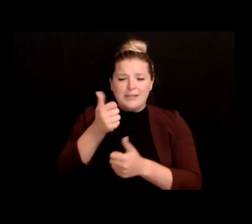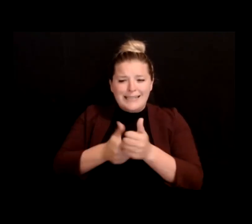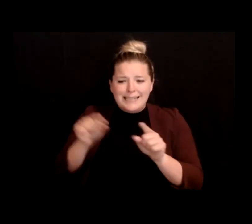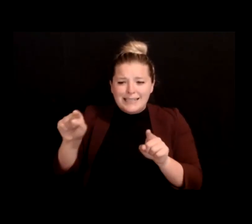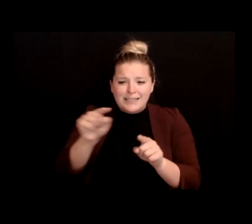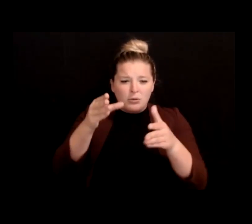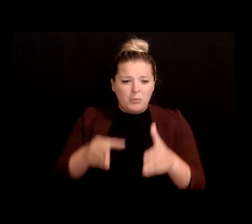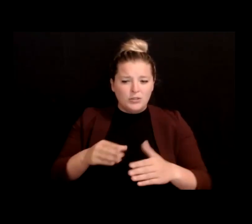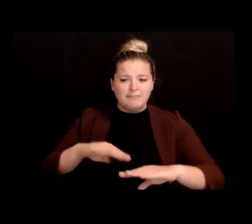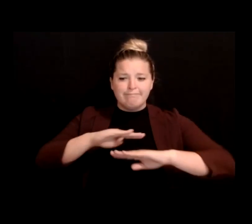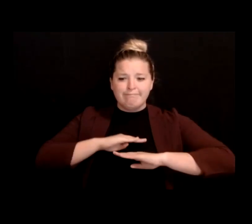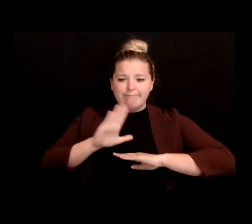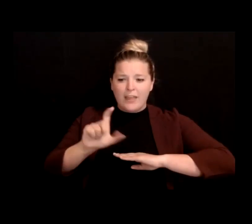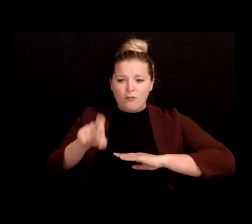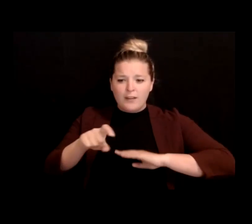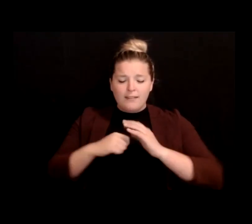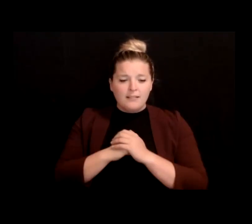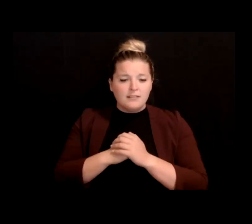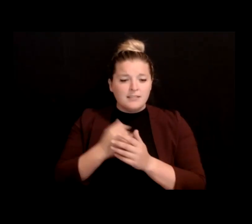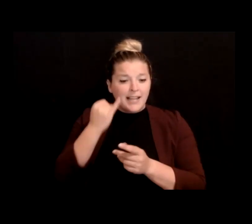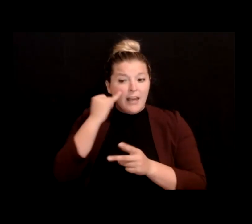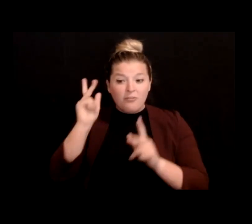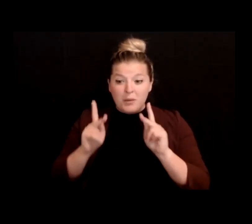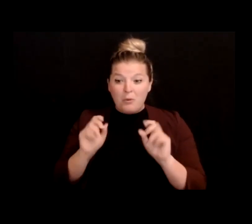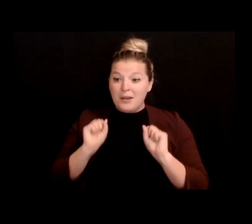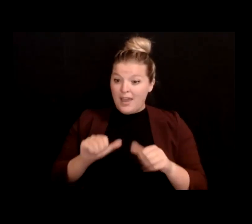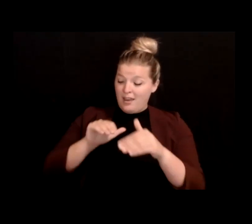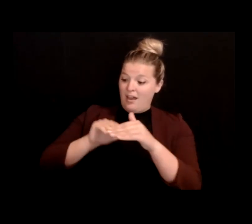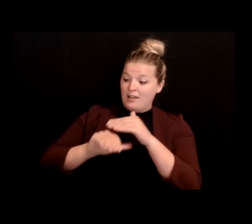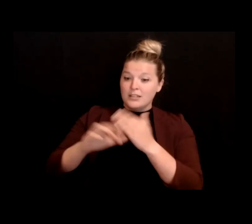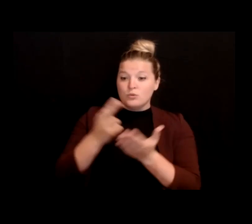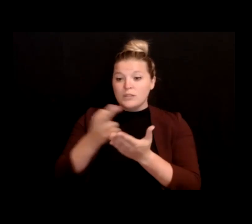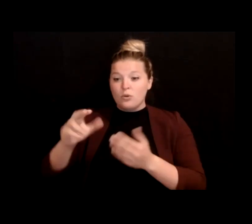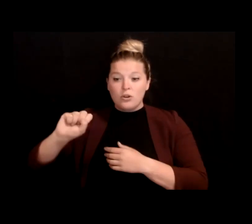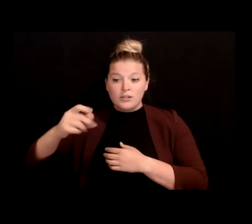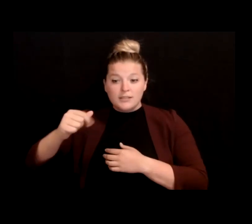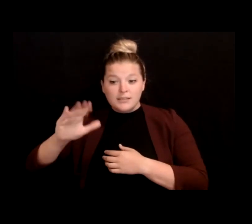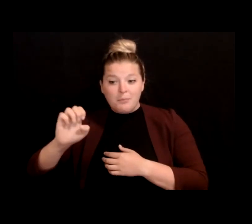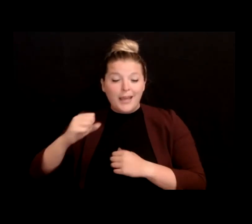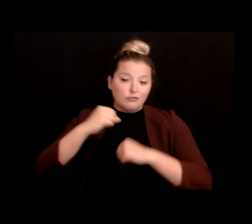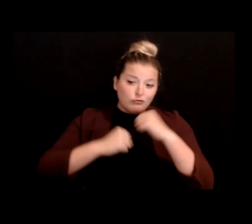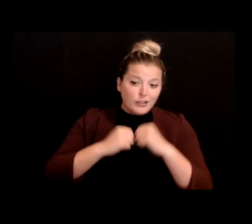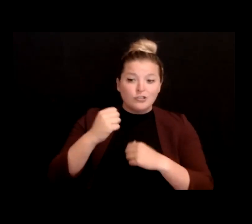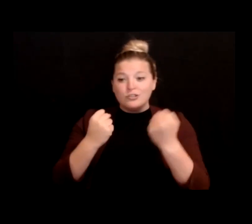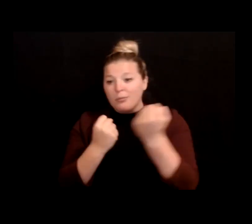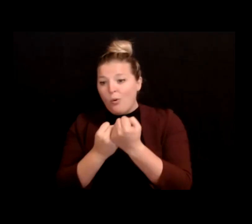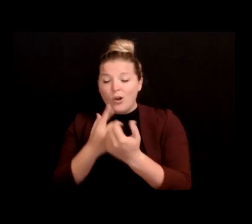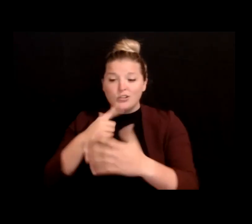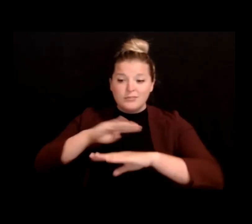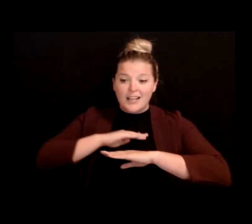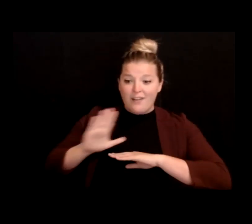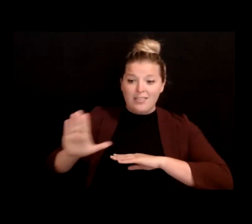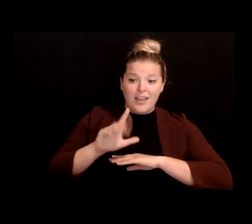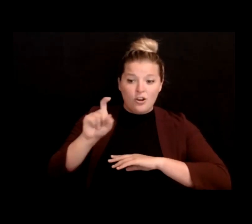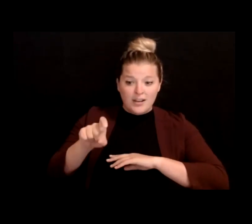And for those of us that do have access to the resources, the space, the structures, and the support necessary to meet our needs, then it